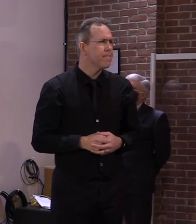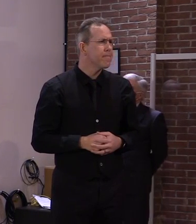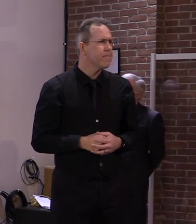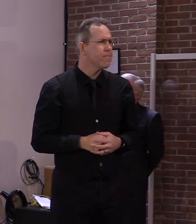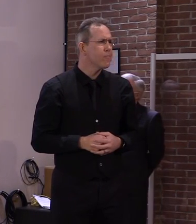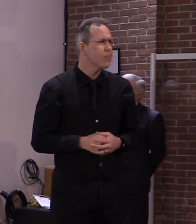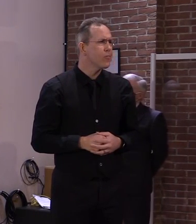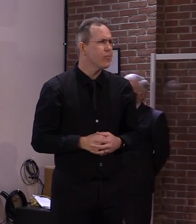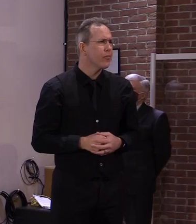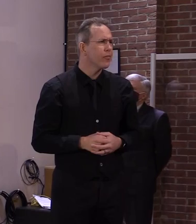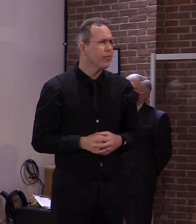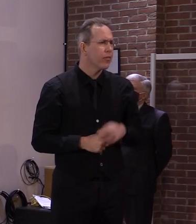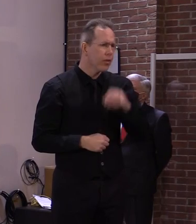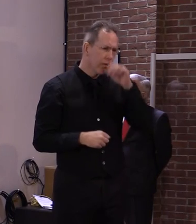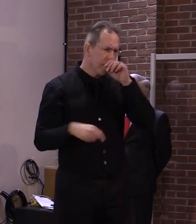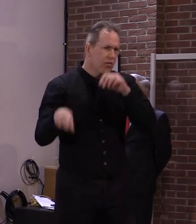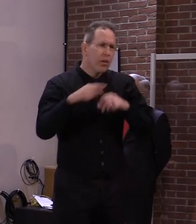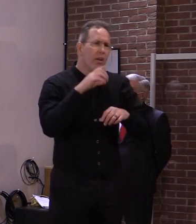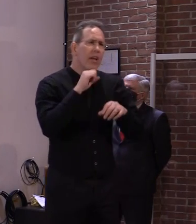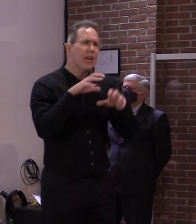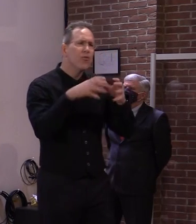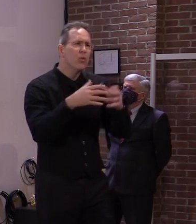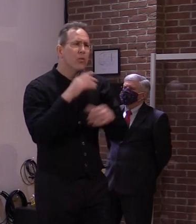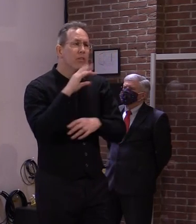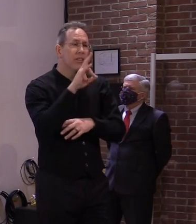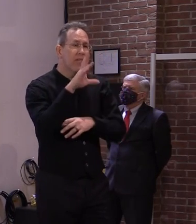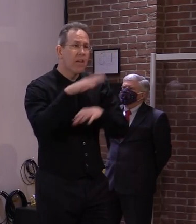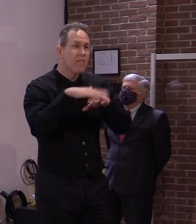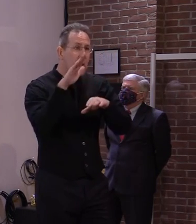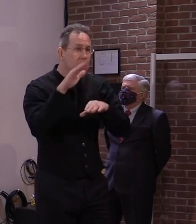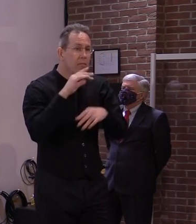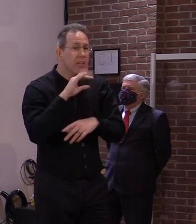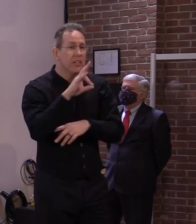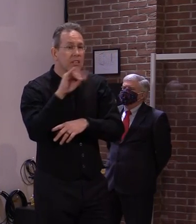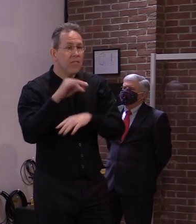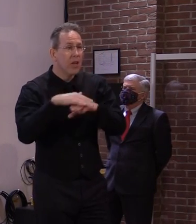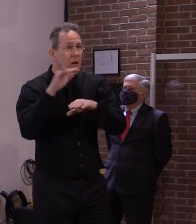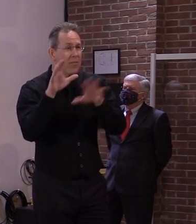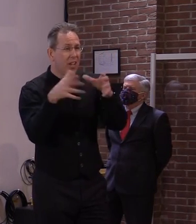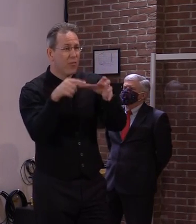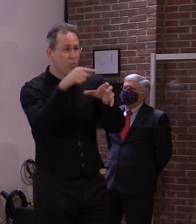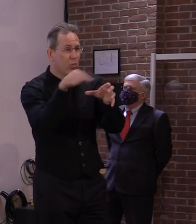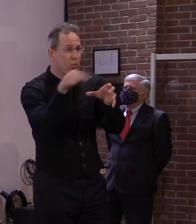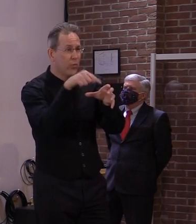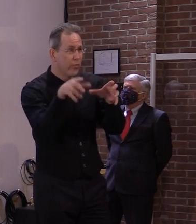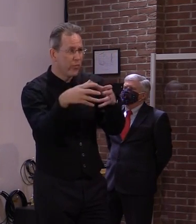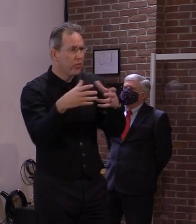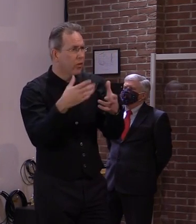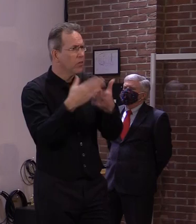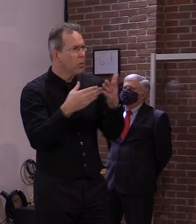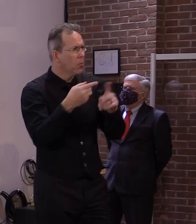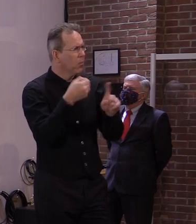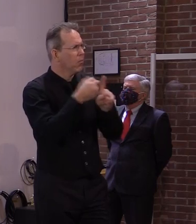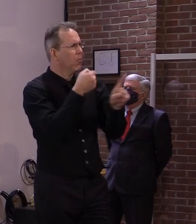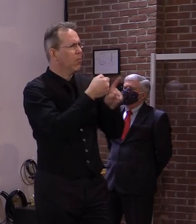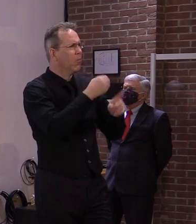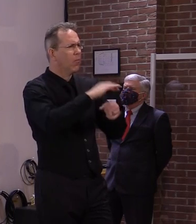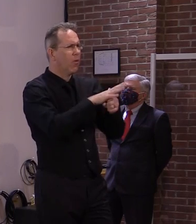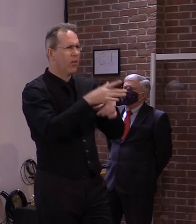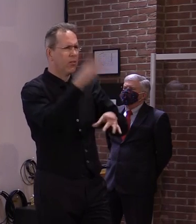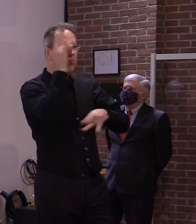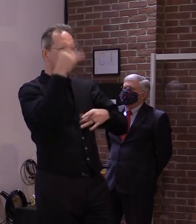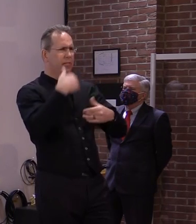they unvaccinated, or have there been cases here where the 1 in 20 of the people who have been